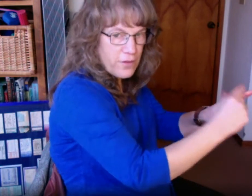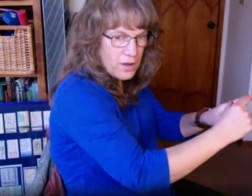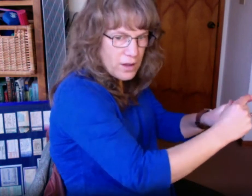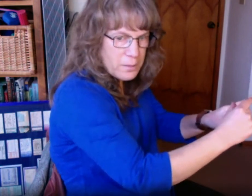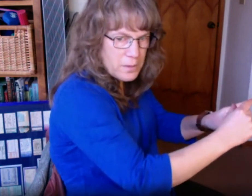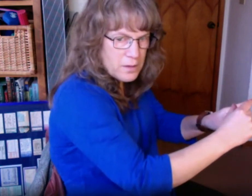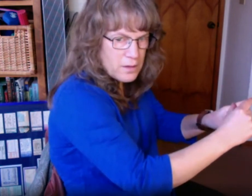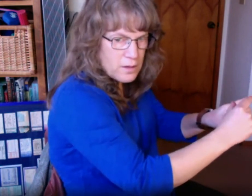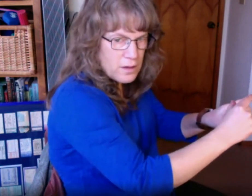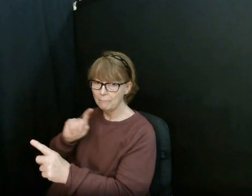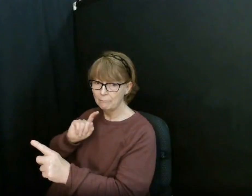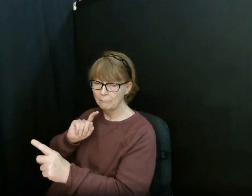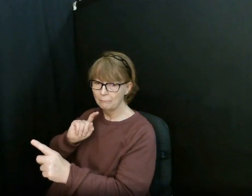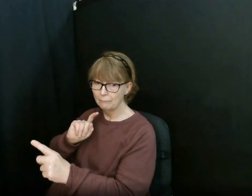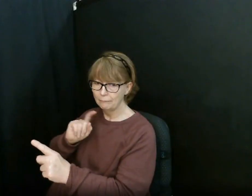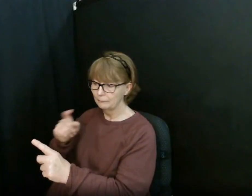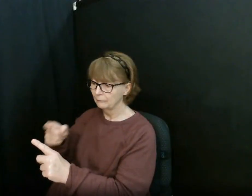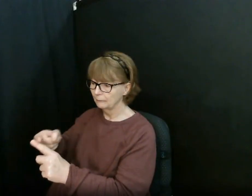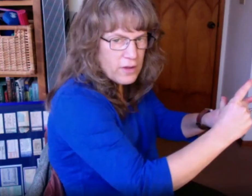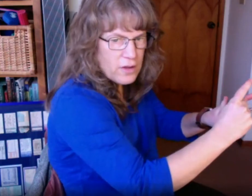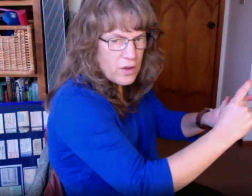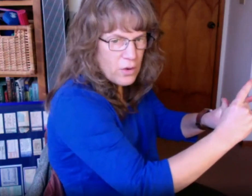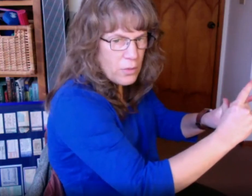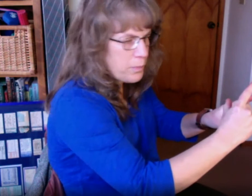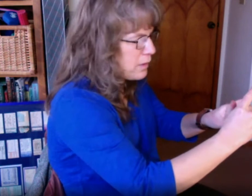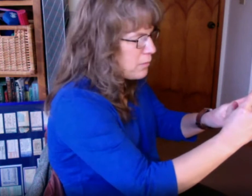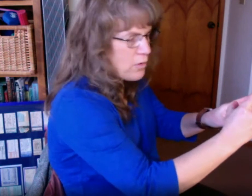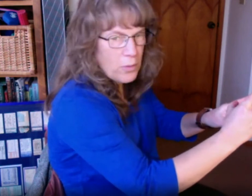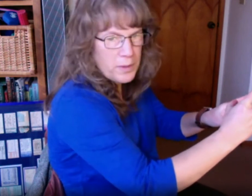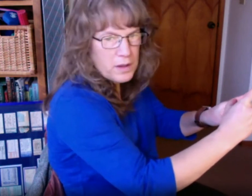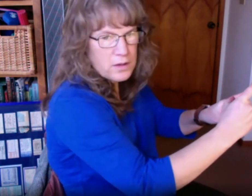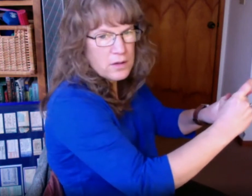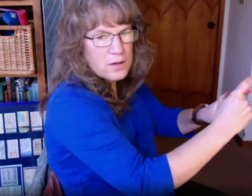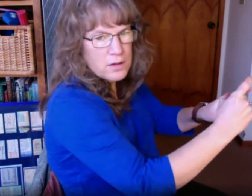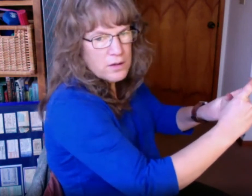from. From. You have a more open.